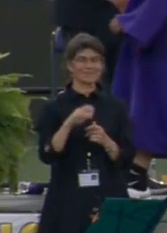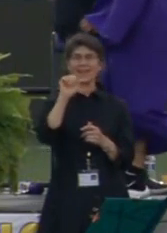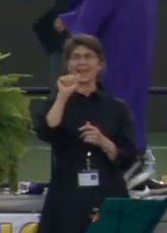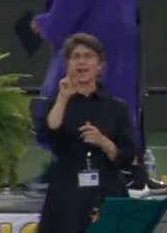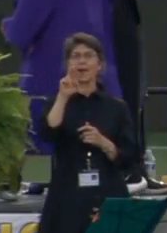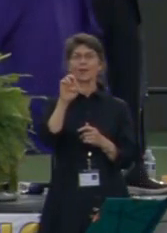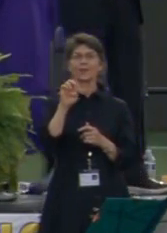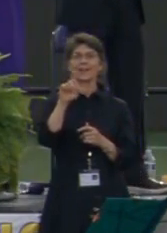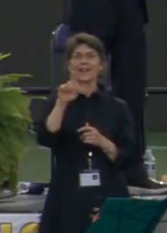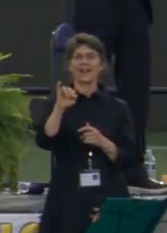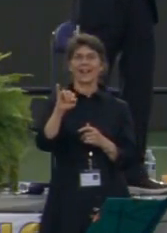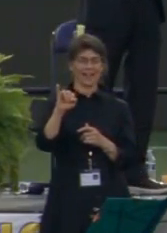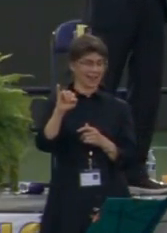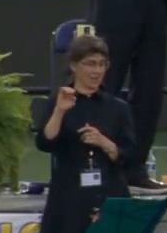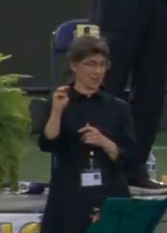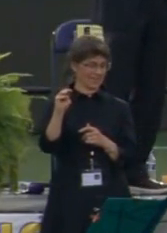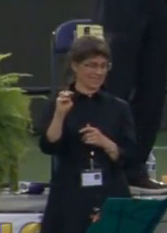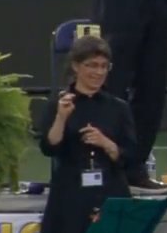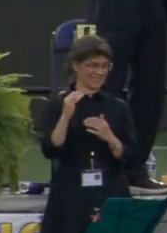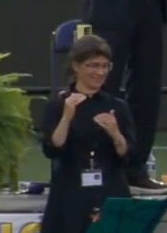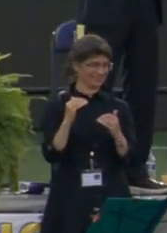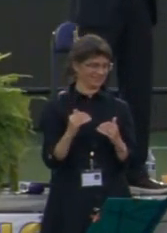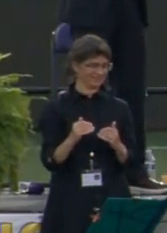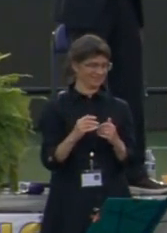Areli Delgado Martinez.